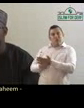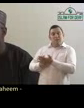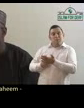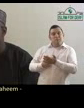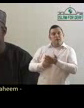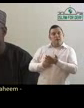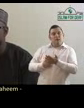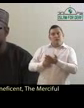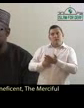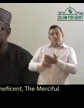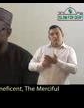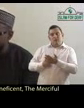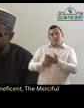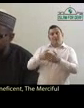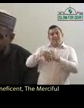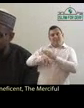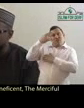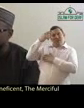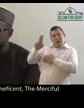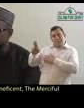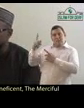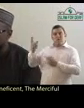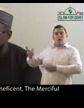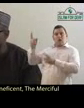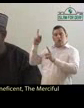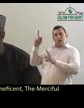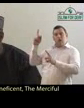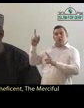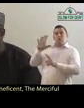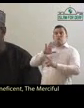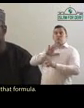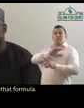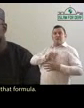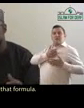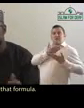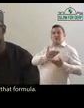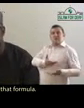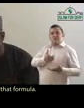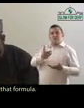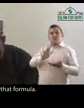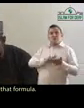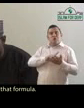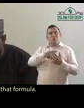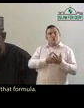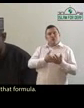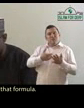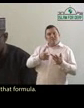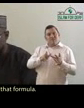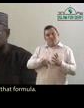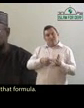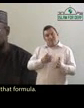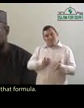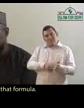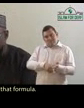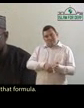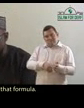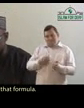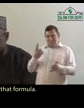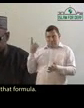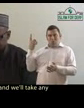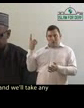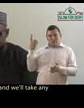Bismillah ar-Rahman ar-Rahim, in the name of Allah, the Beneficent, the Merciful, that's one of the meanings of